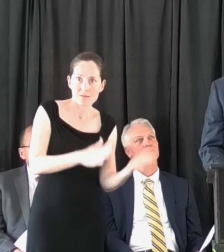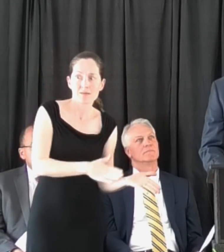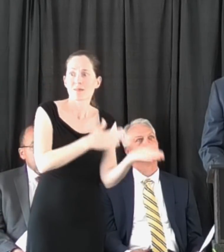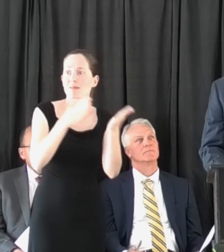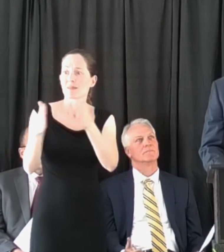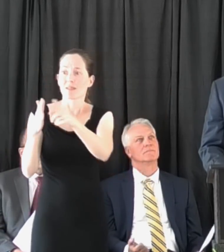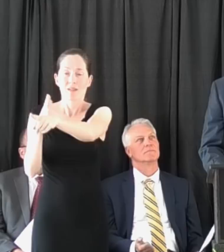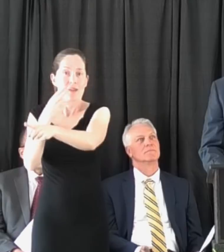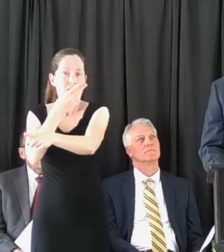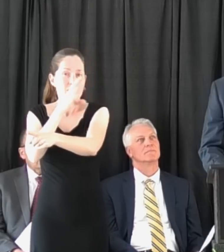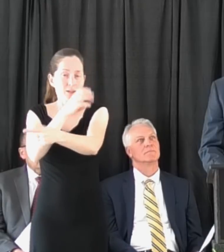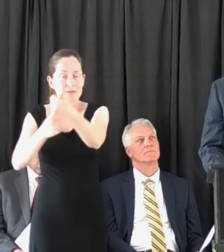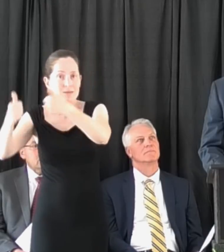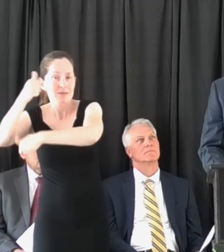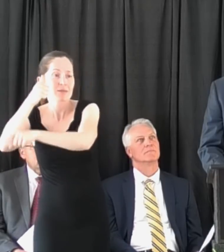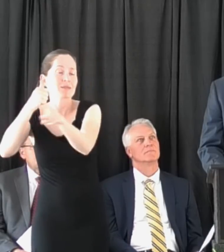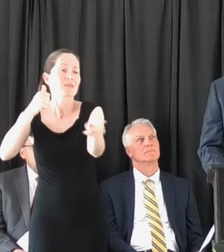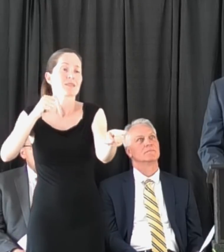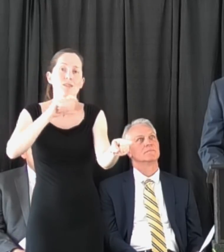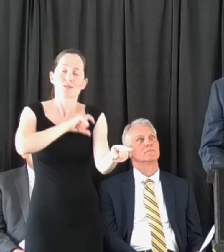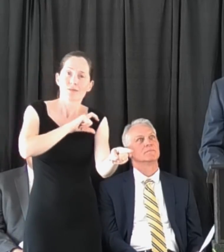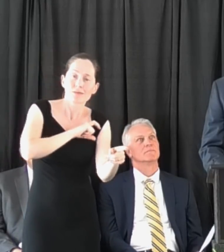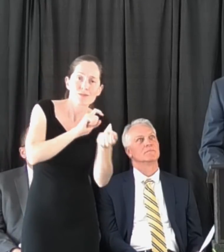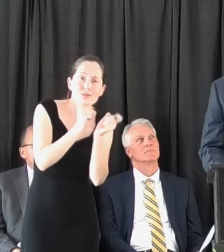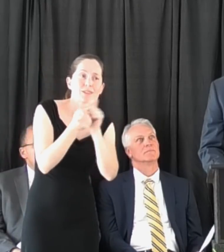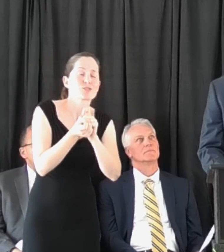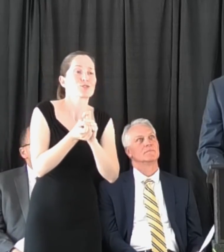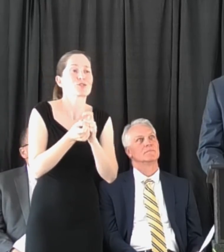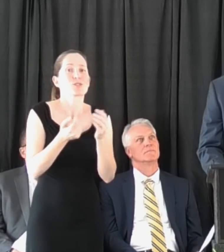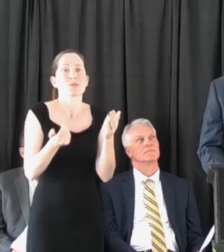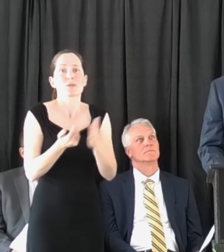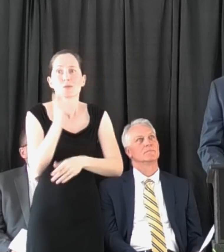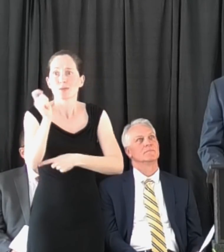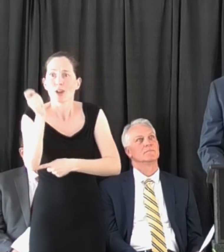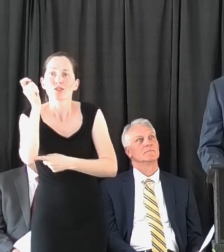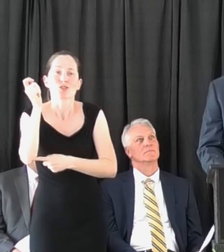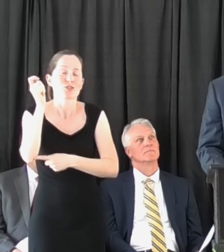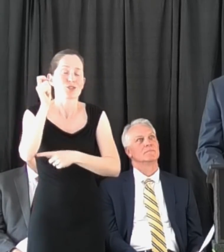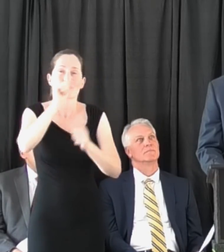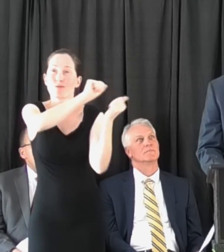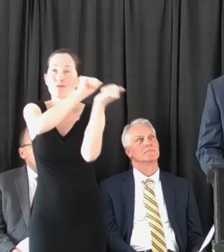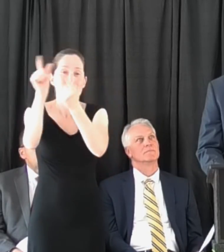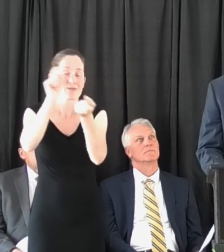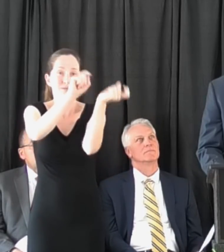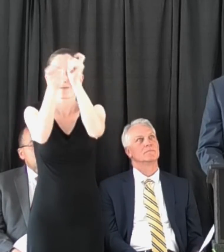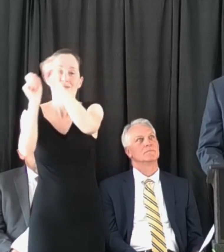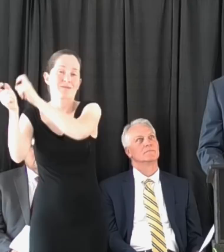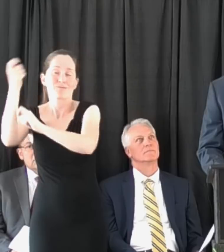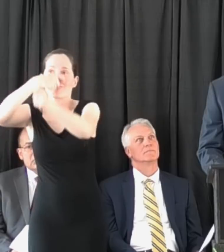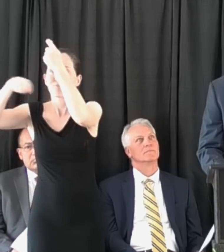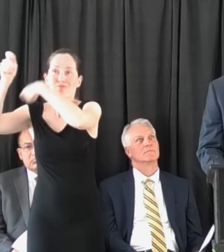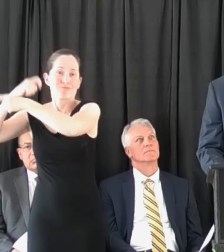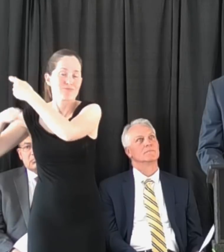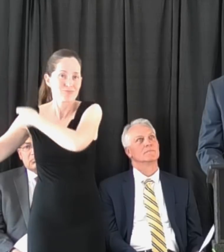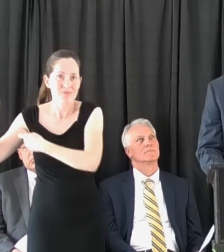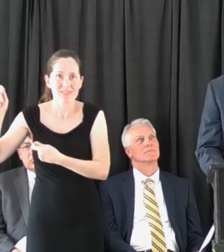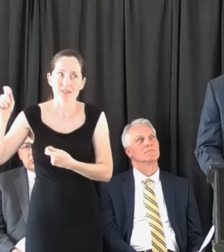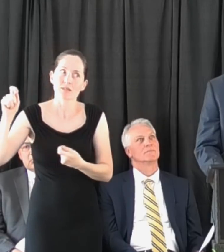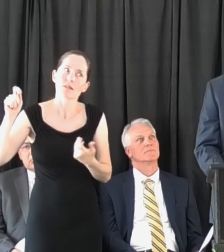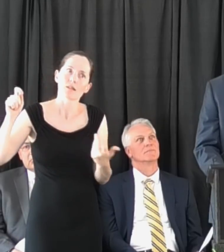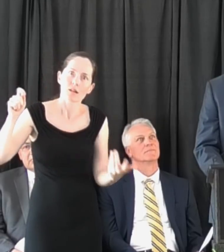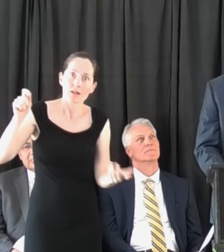state's attorney, and it came around the same time as a new administrative judge. Did I mention we were responsible for developing a courthouse for the